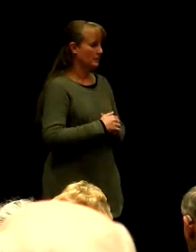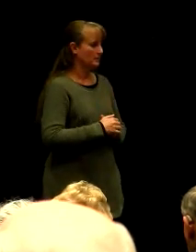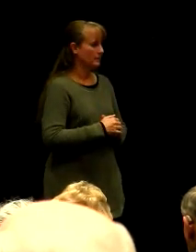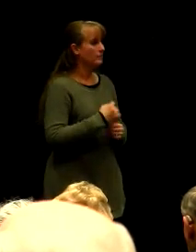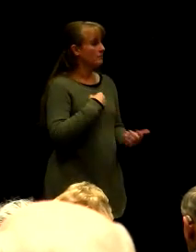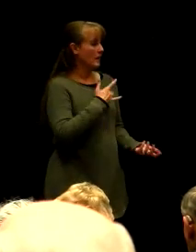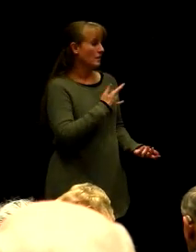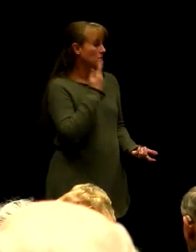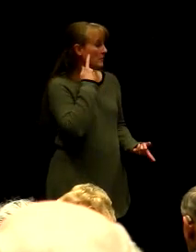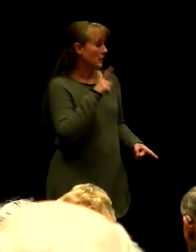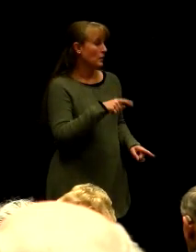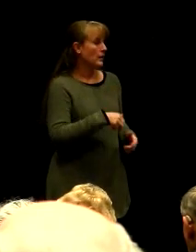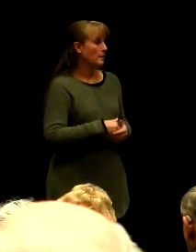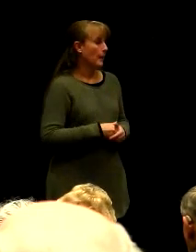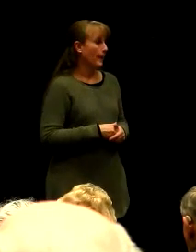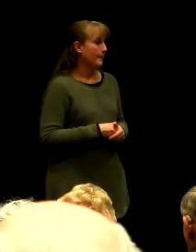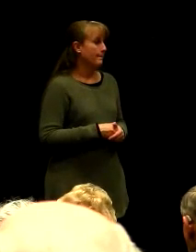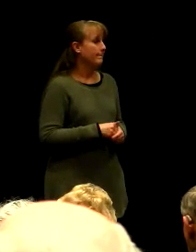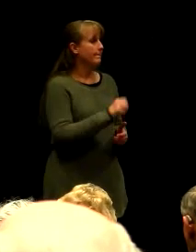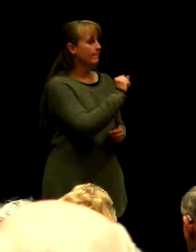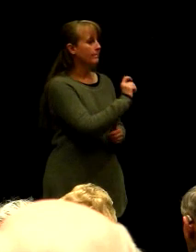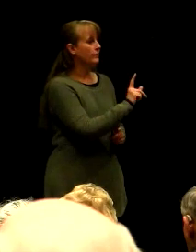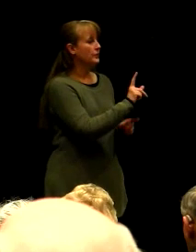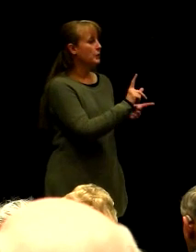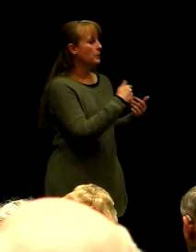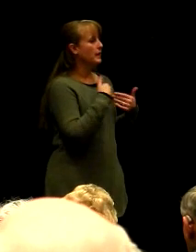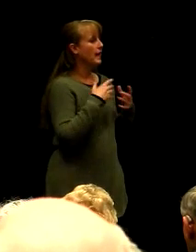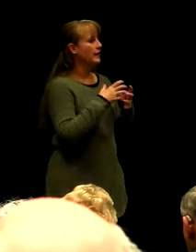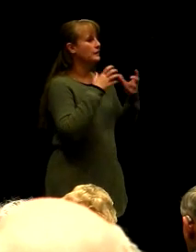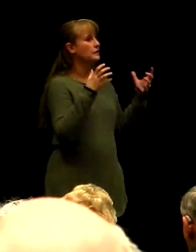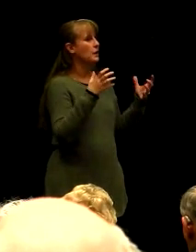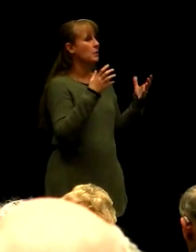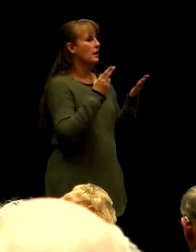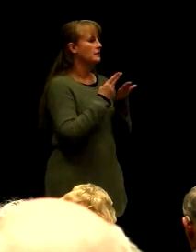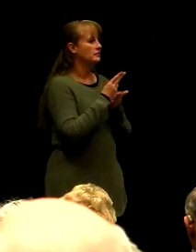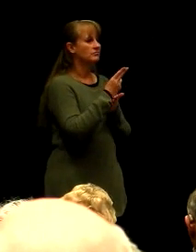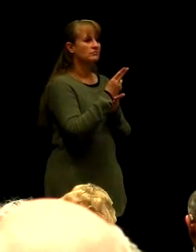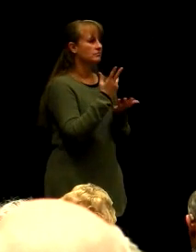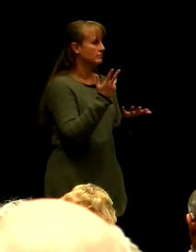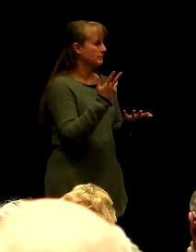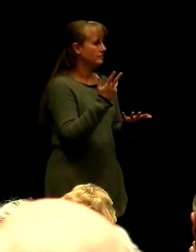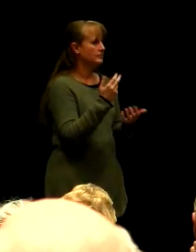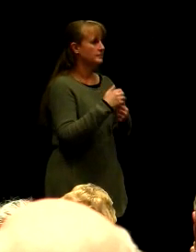tend to agree with that. Kubrick had tremendous integrity,